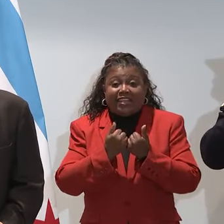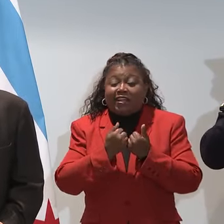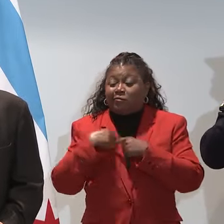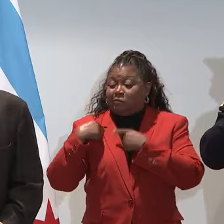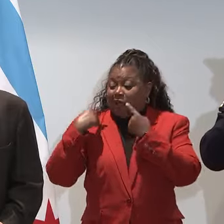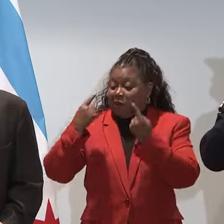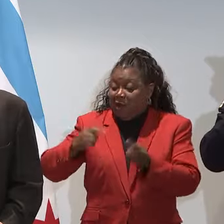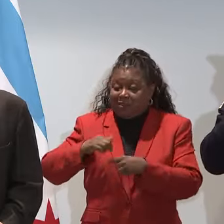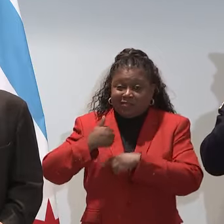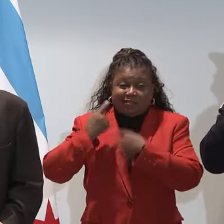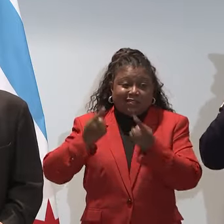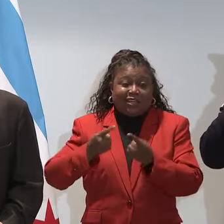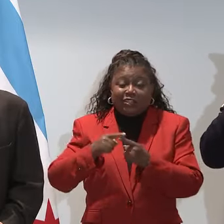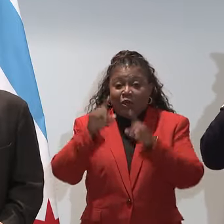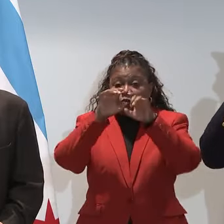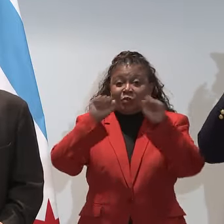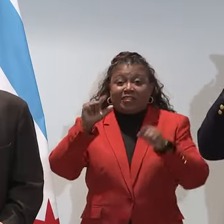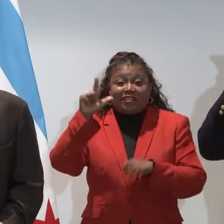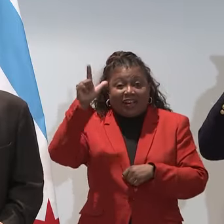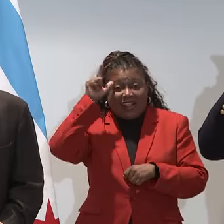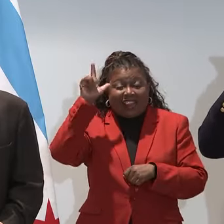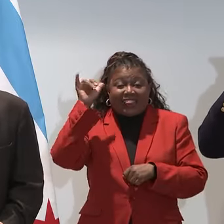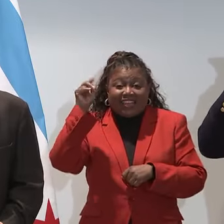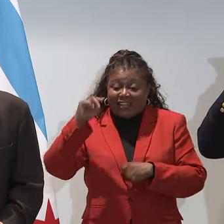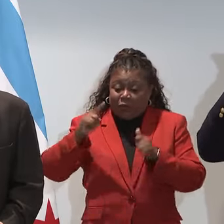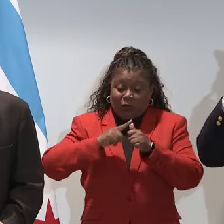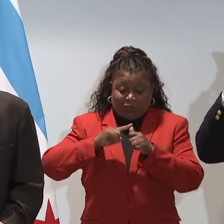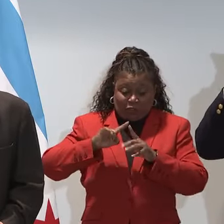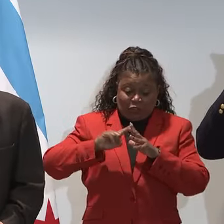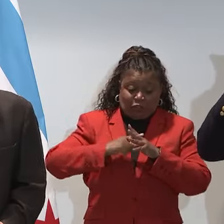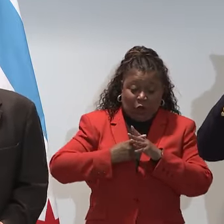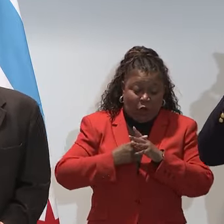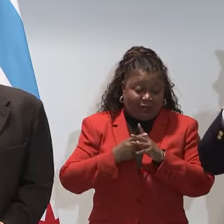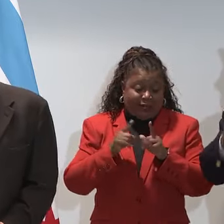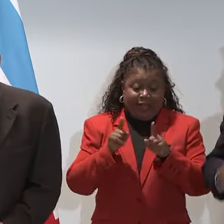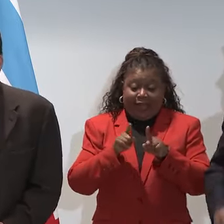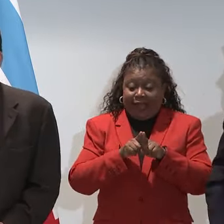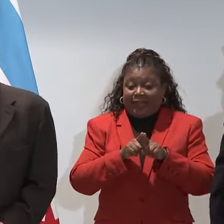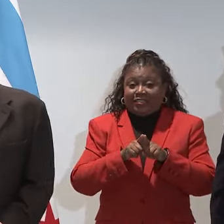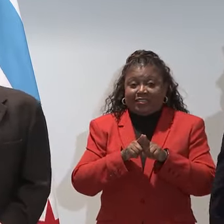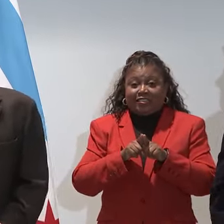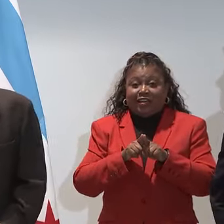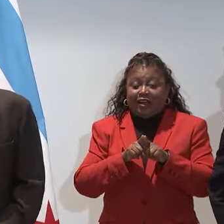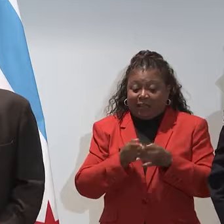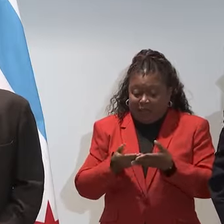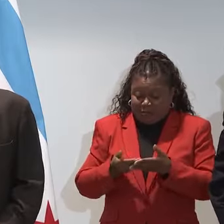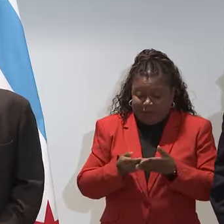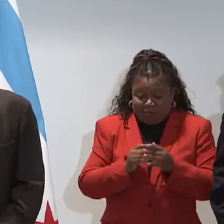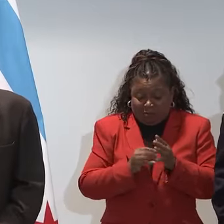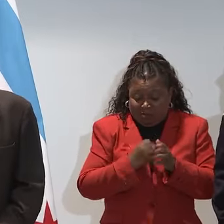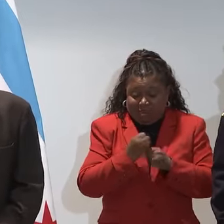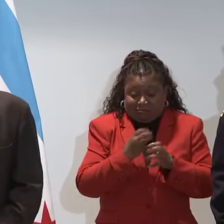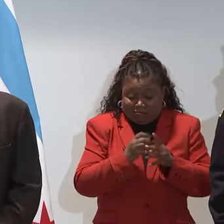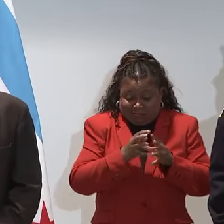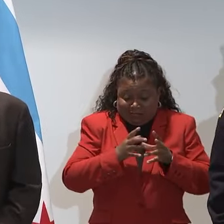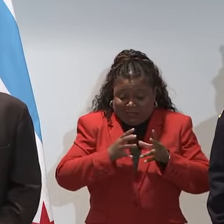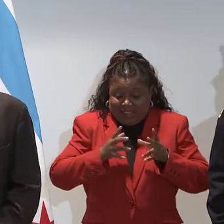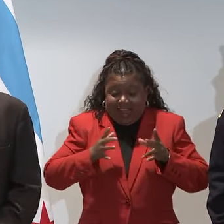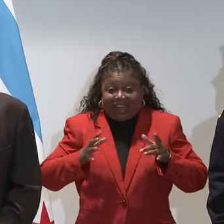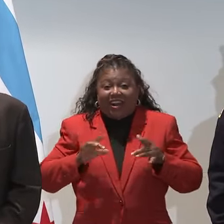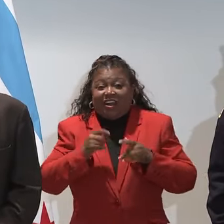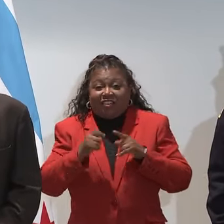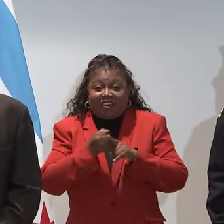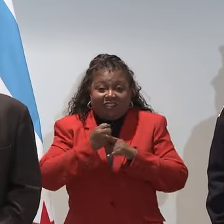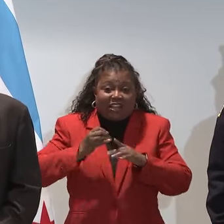around since President Lincoln. We originally started out as a orphanage, but over the years we've expanded into other things